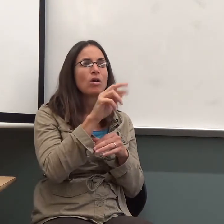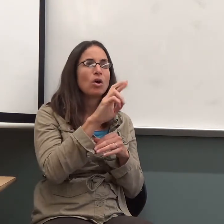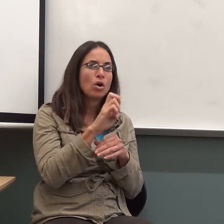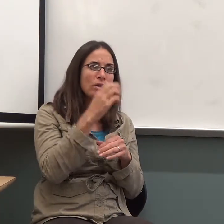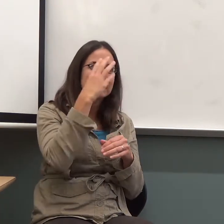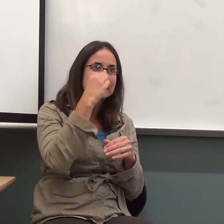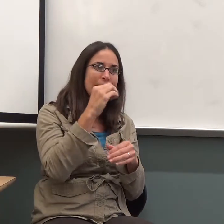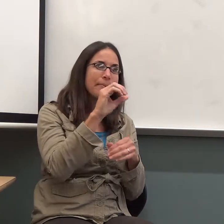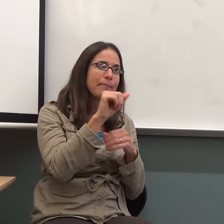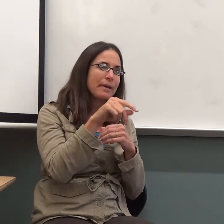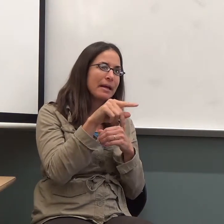Is that really a good sentence?